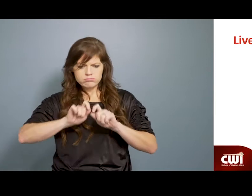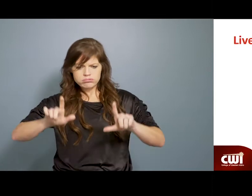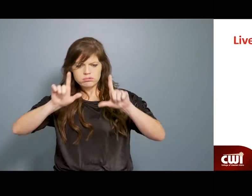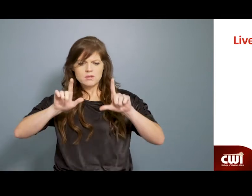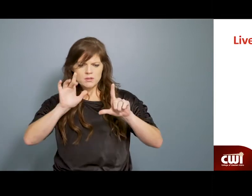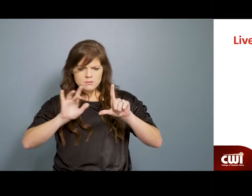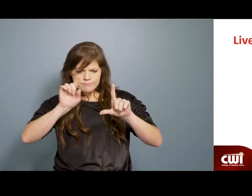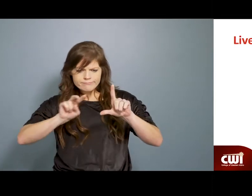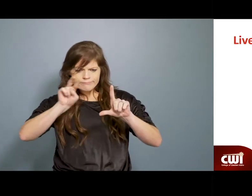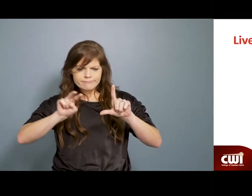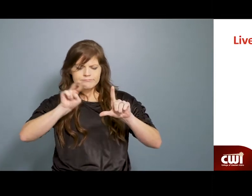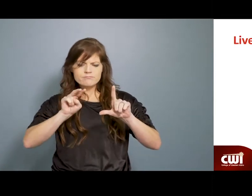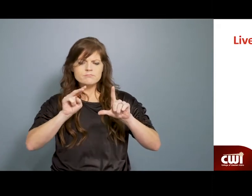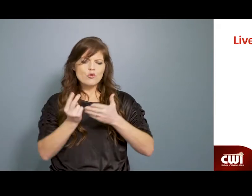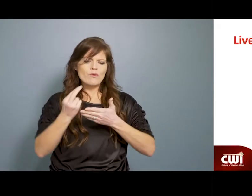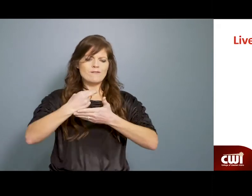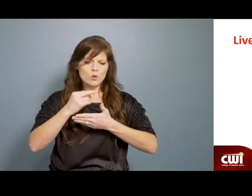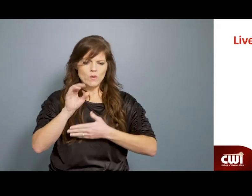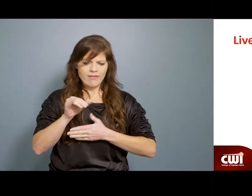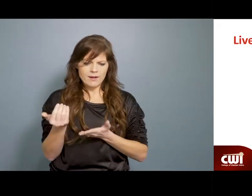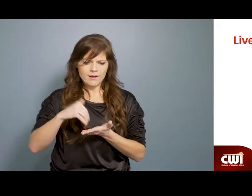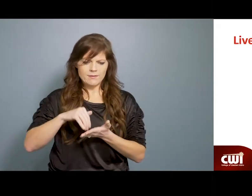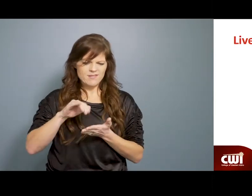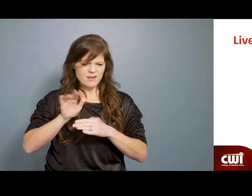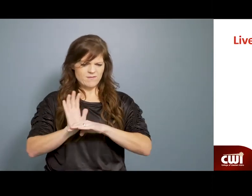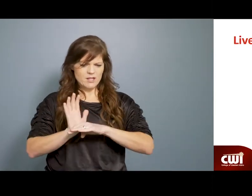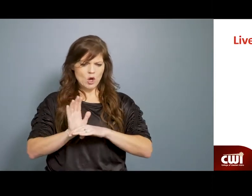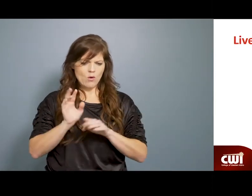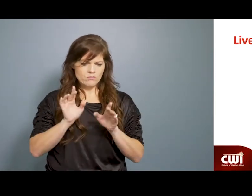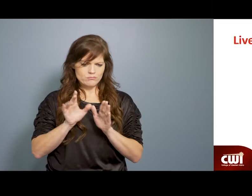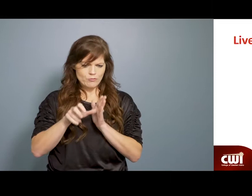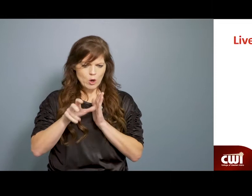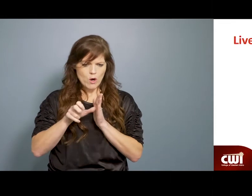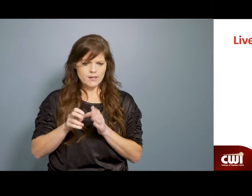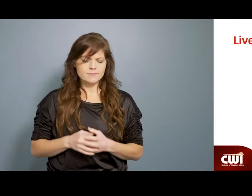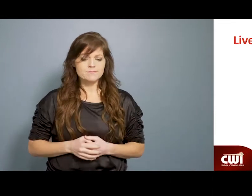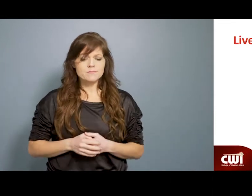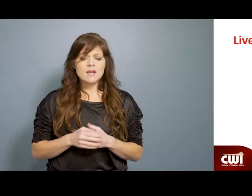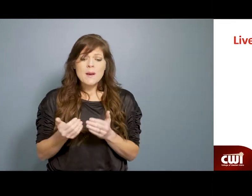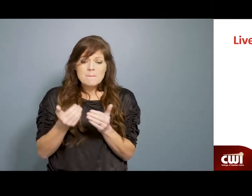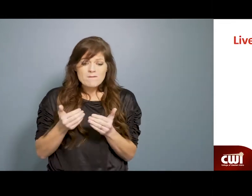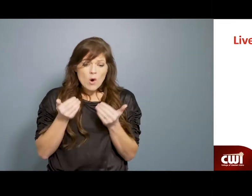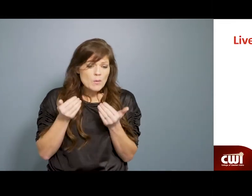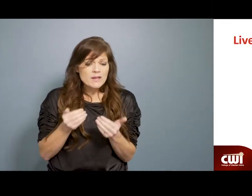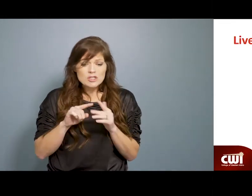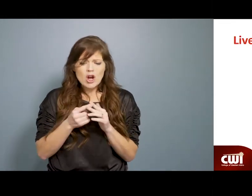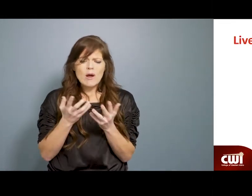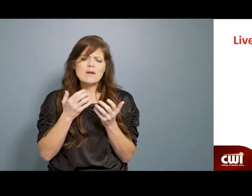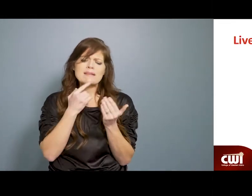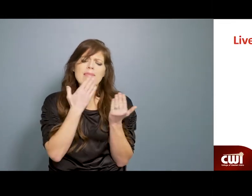go back and review that. So before we get going here, I just want to say thank you to all of